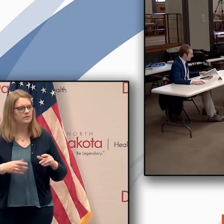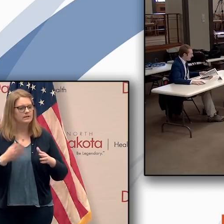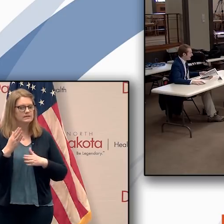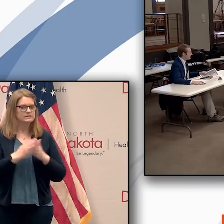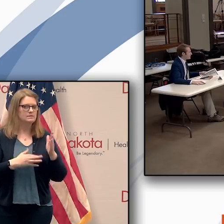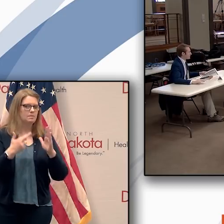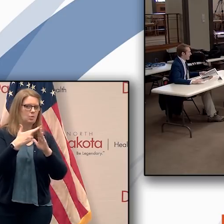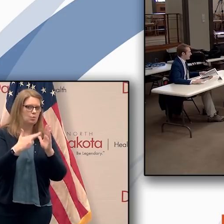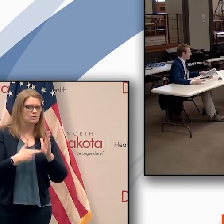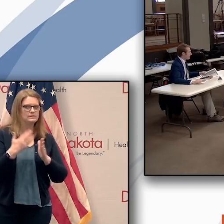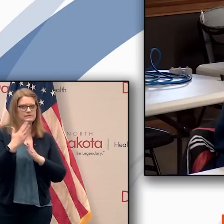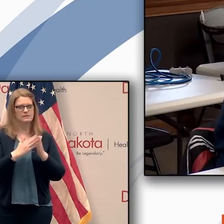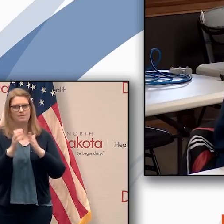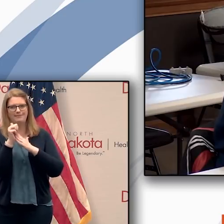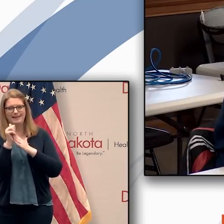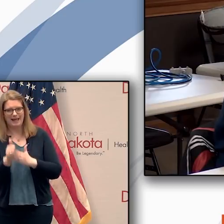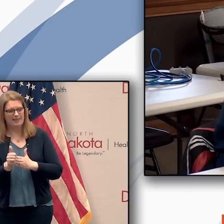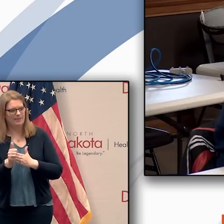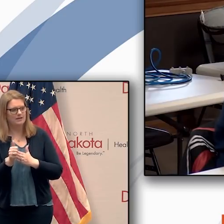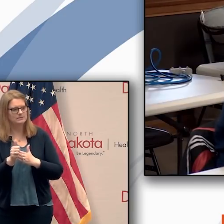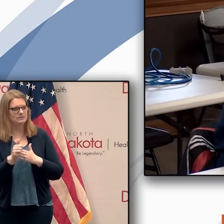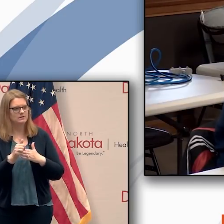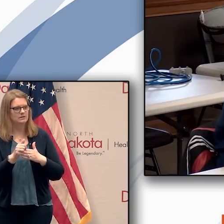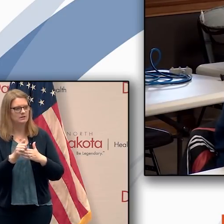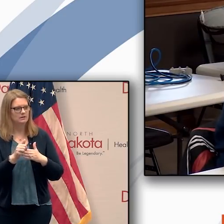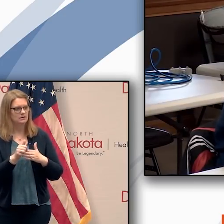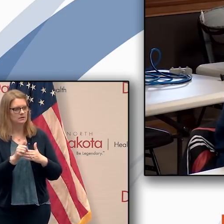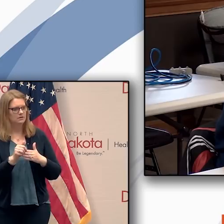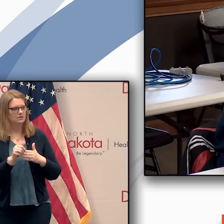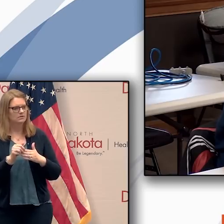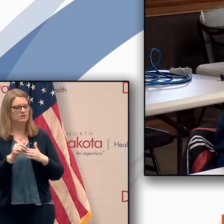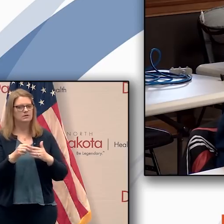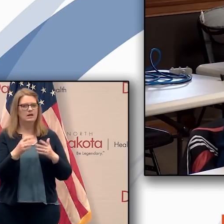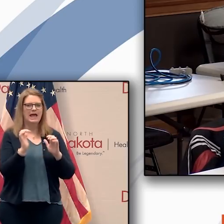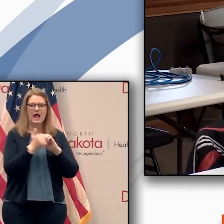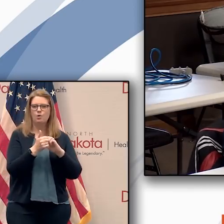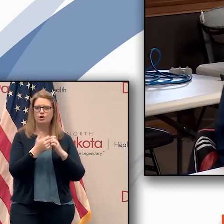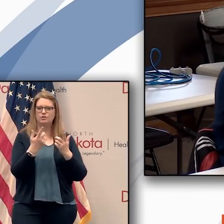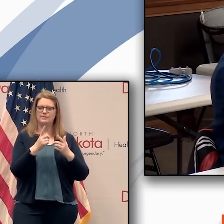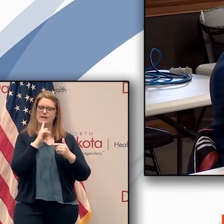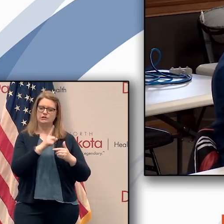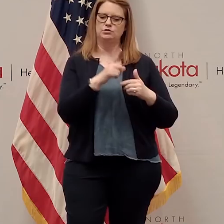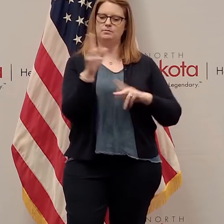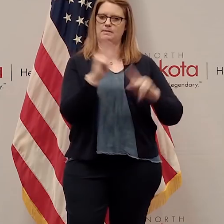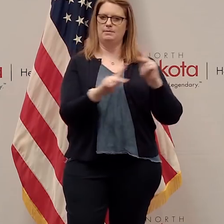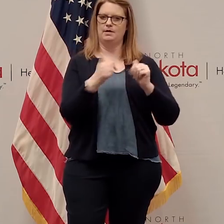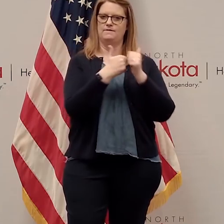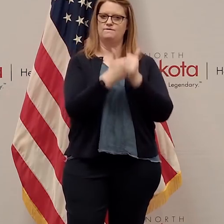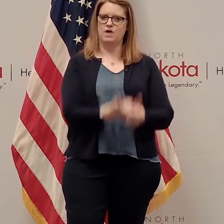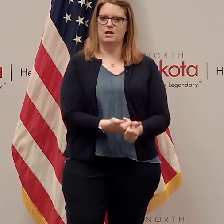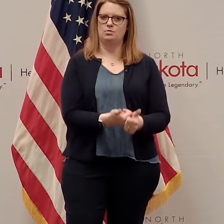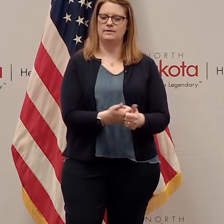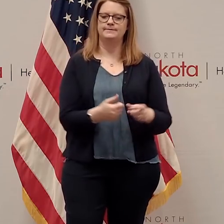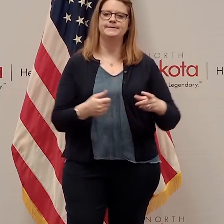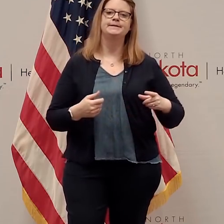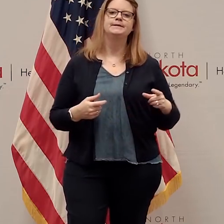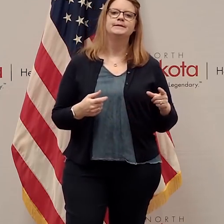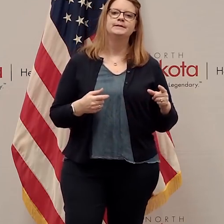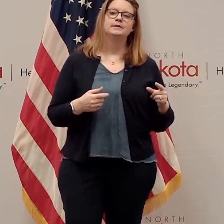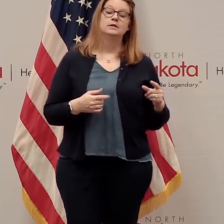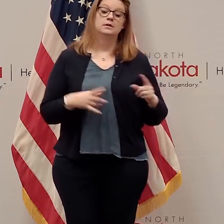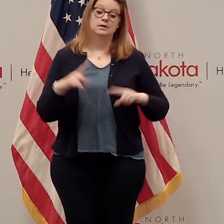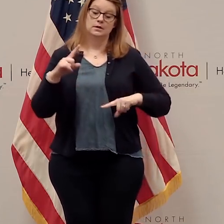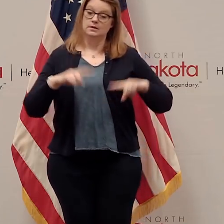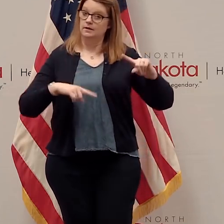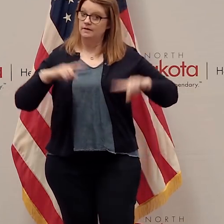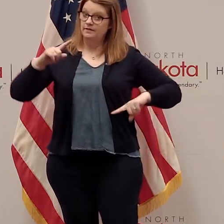would be guidelines. Just asking, what does enforcement of these policies look like? It's going to vary. Some of